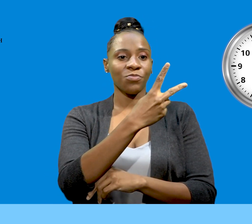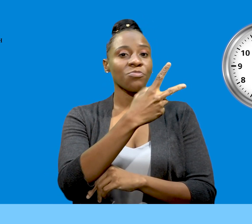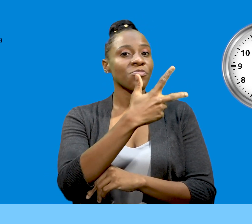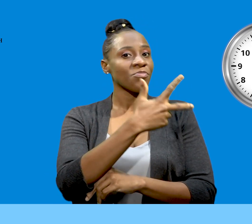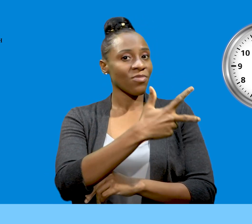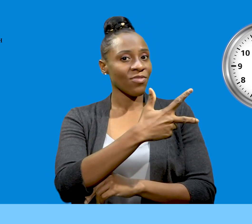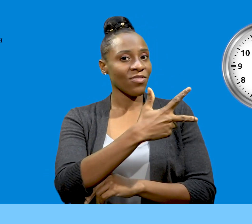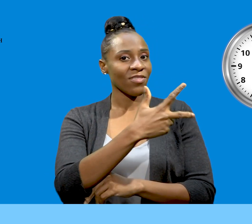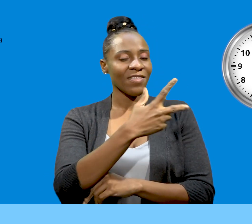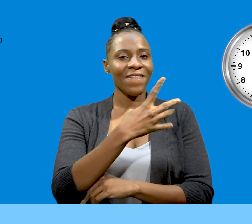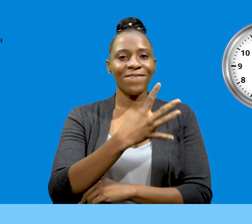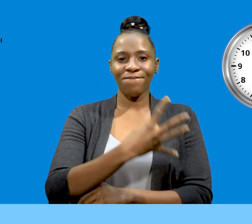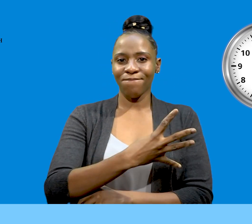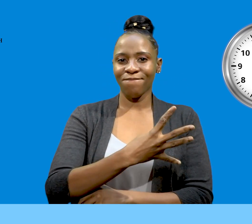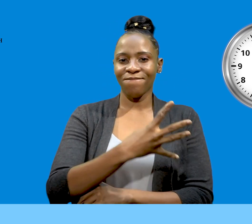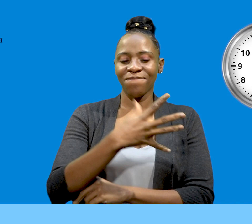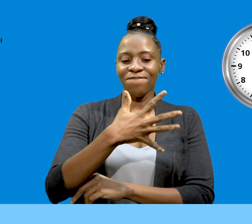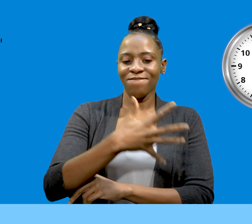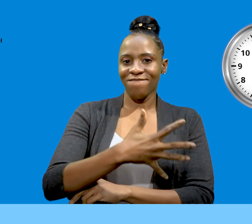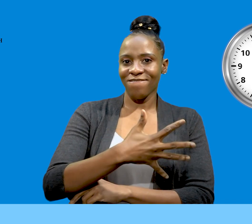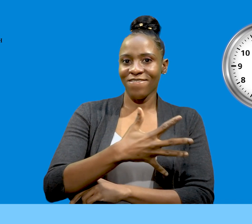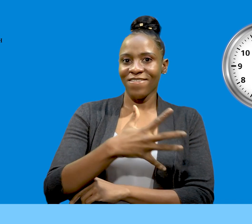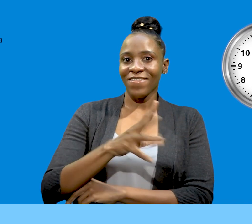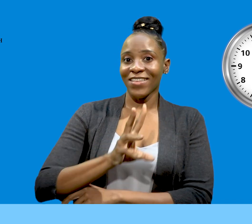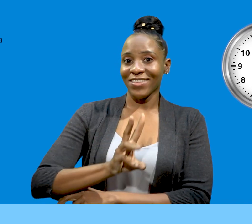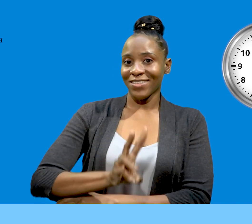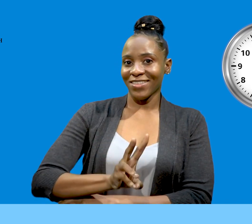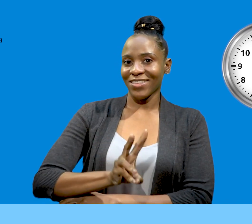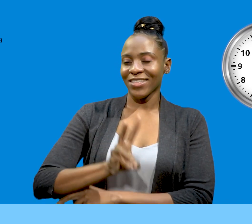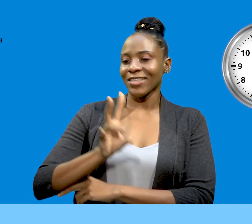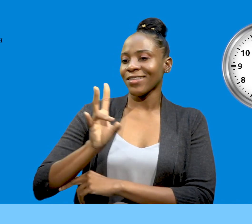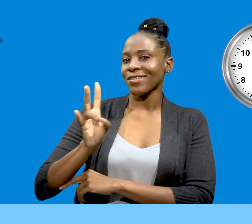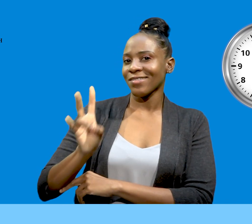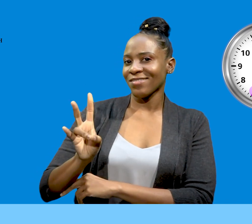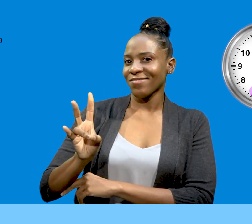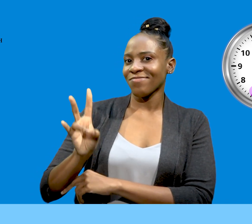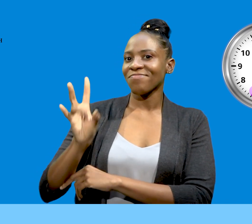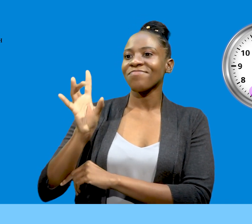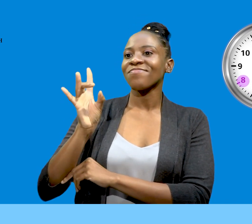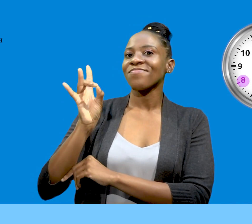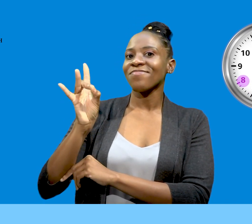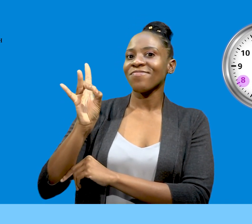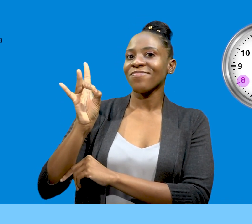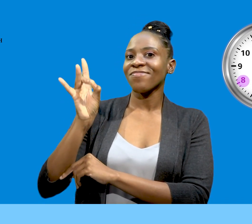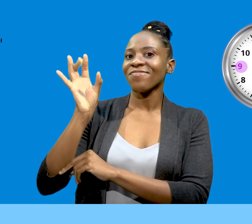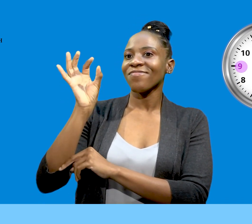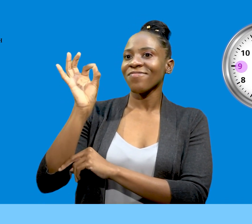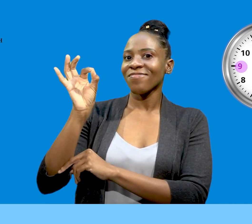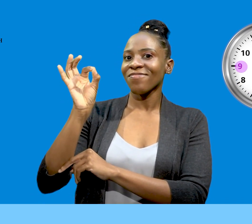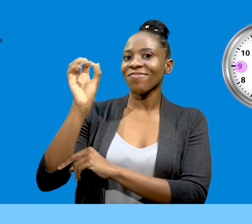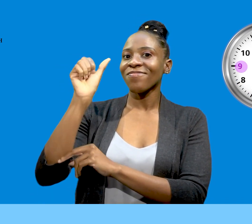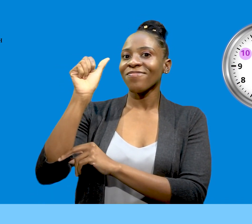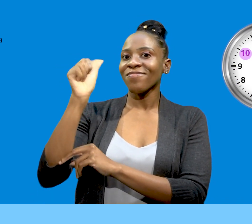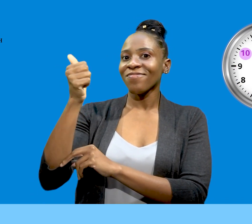2, 3, 4, 5, 6, 7, 8, 9,